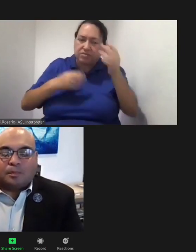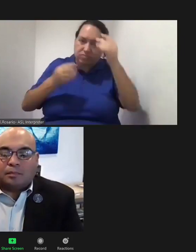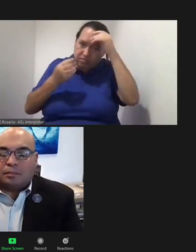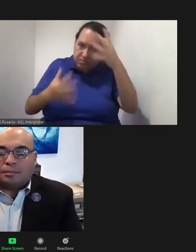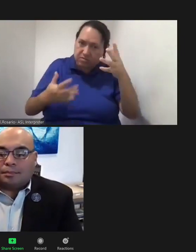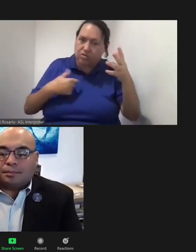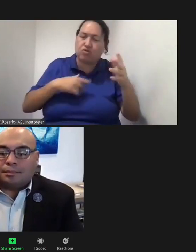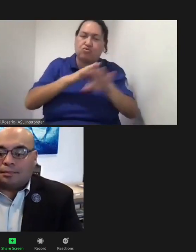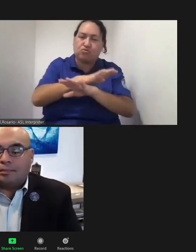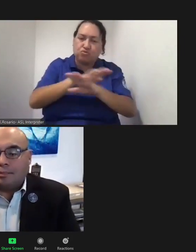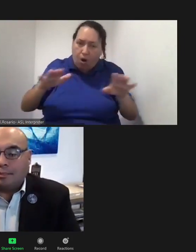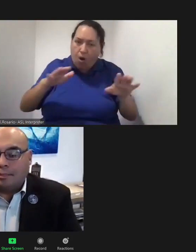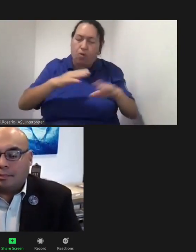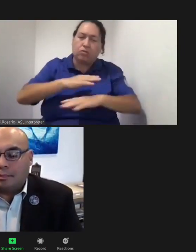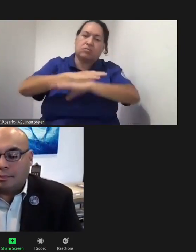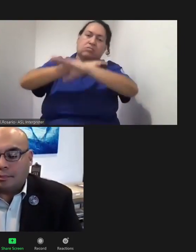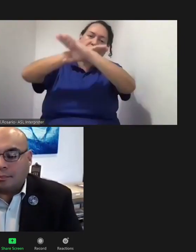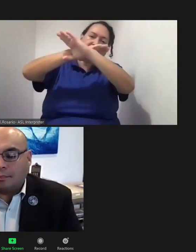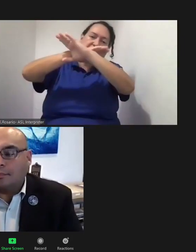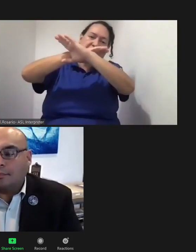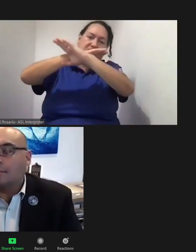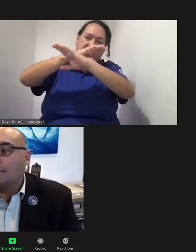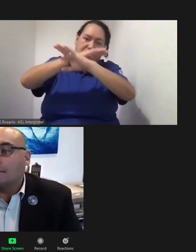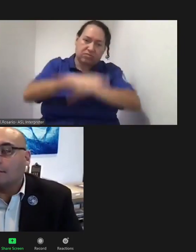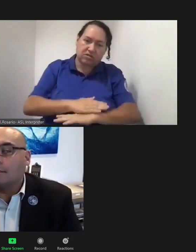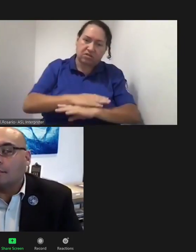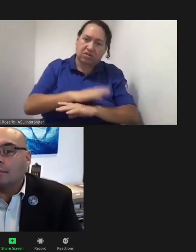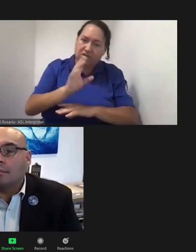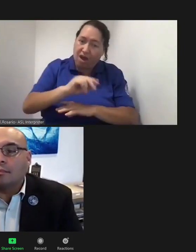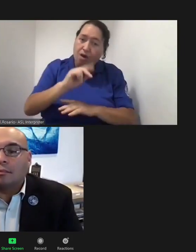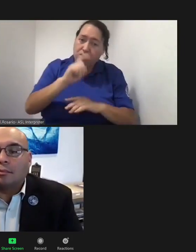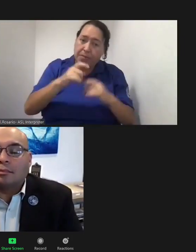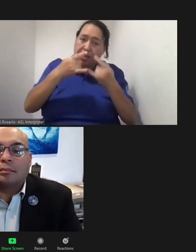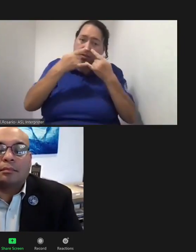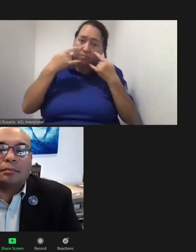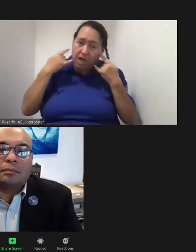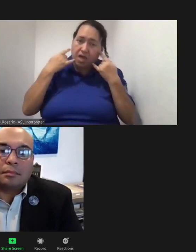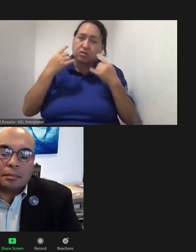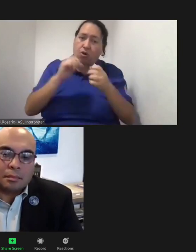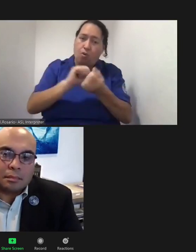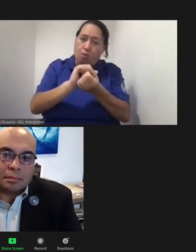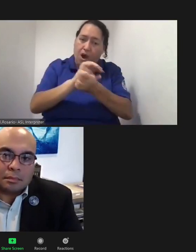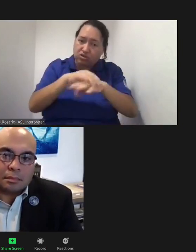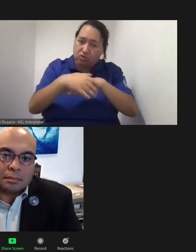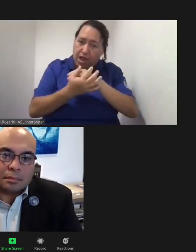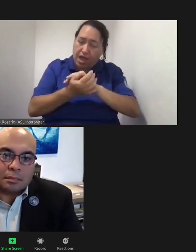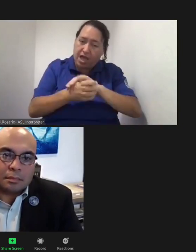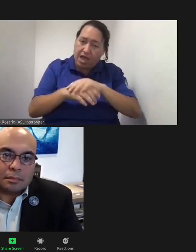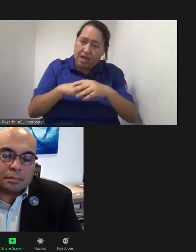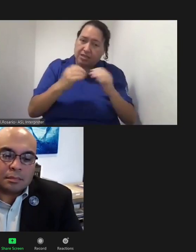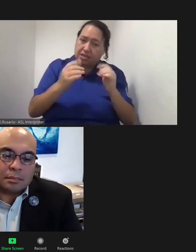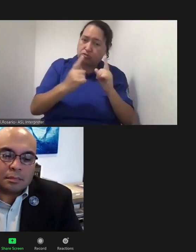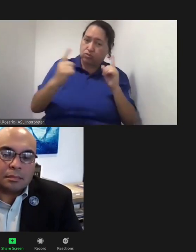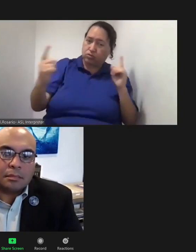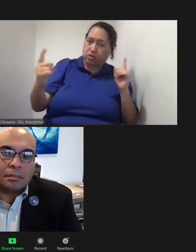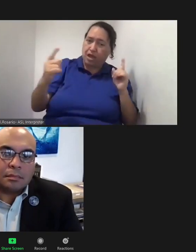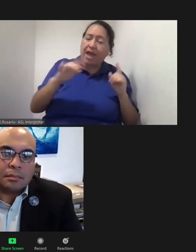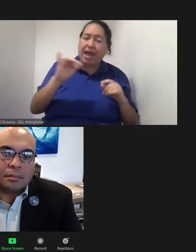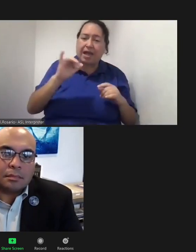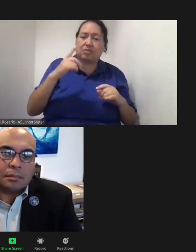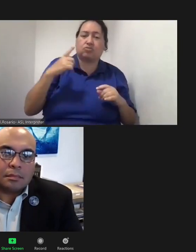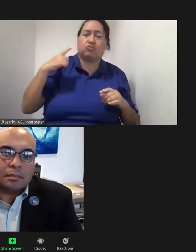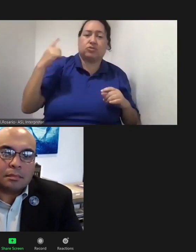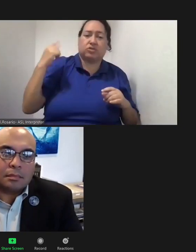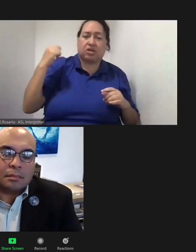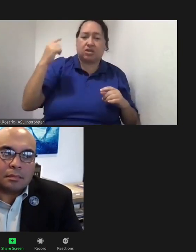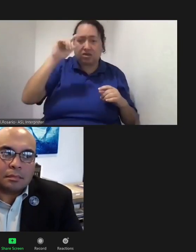mask, wash your hands, social distance, and as the Lieutenant Governor emphasized, when you're